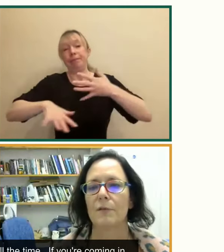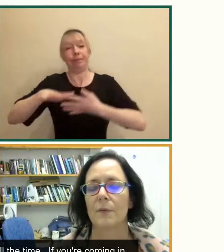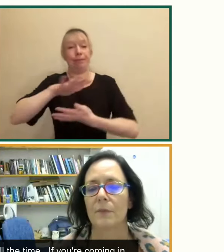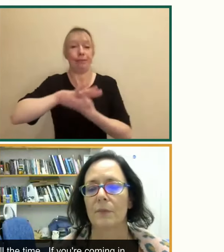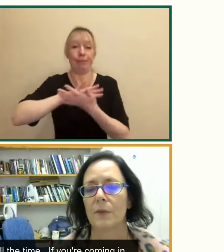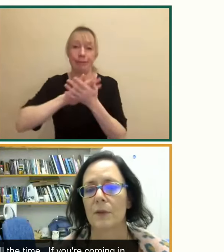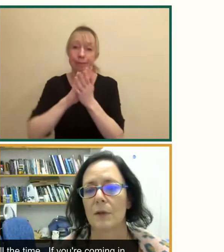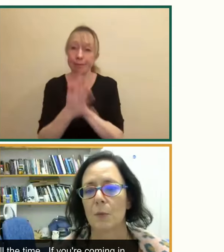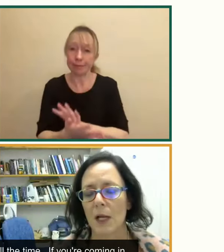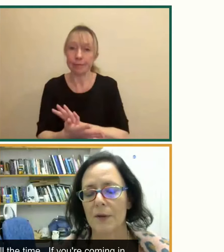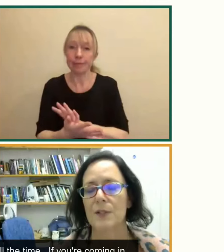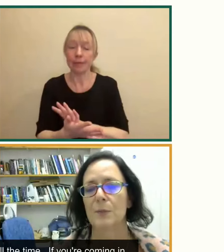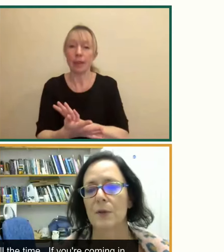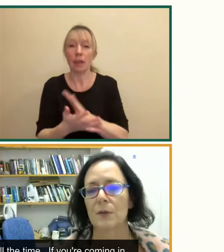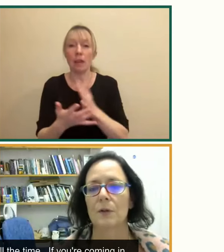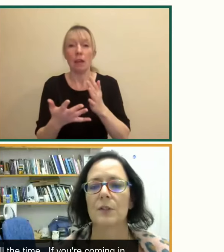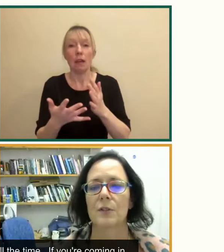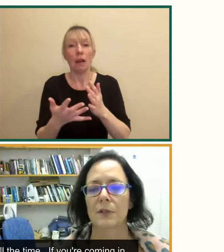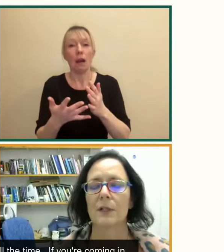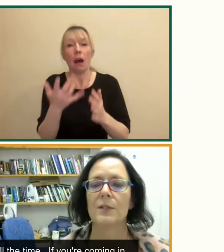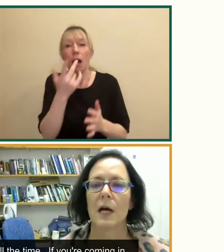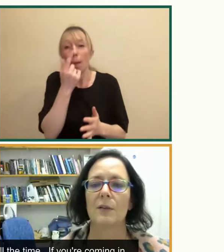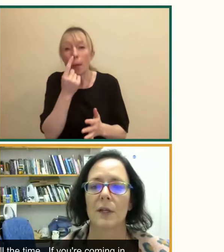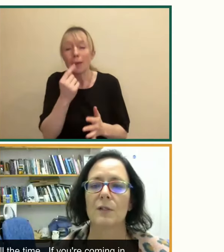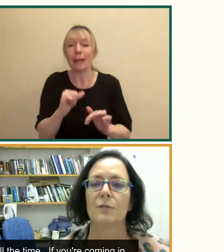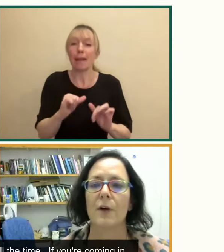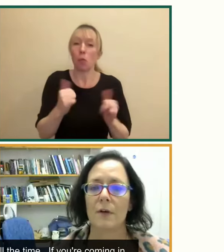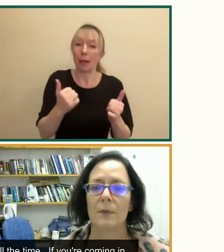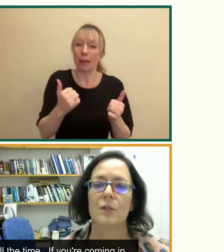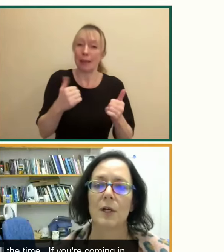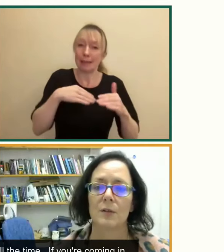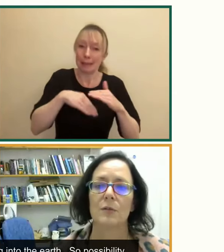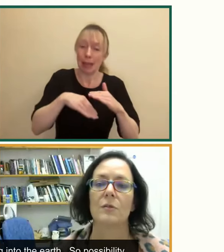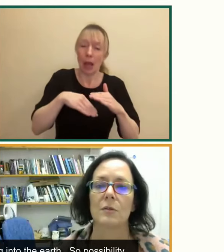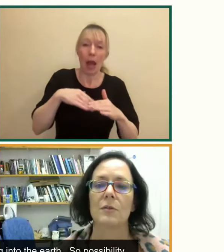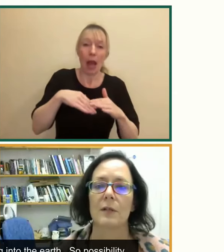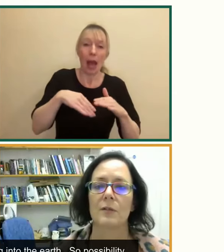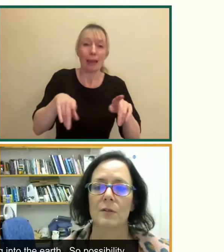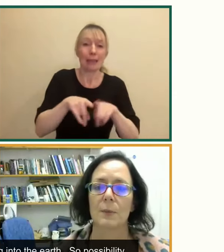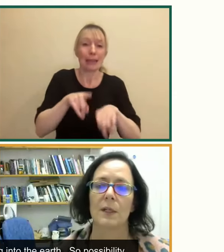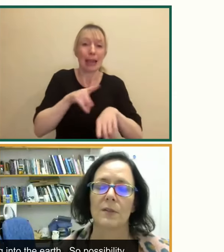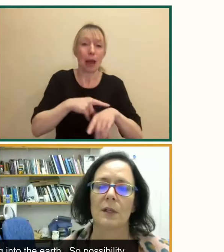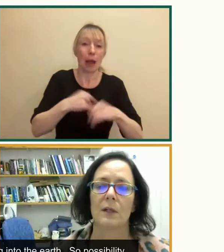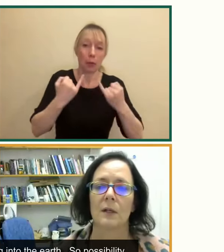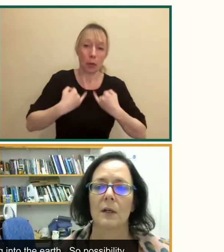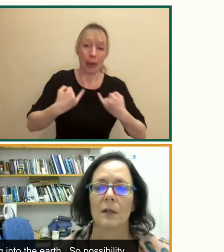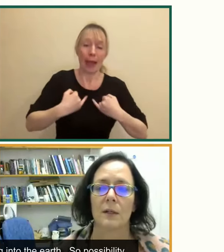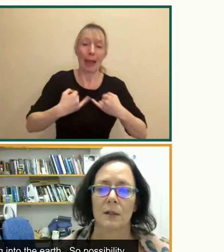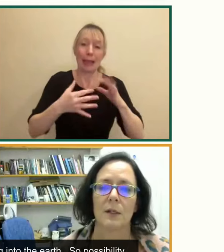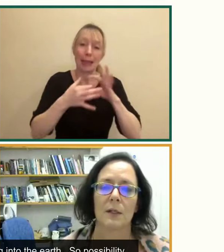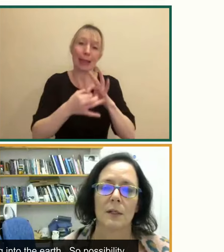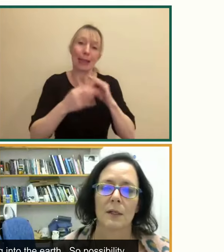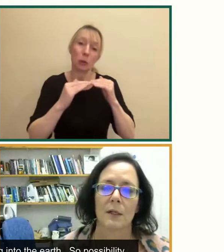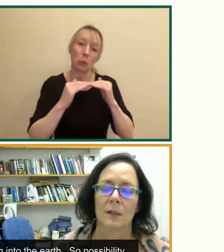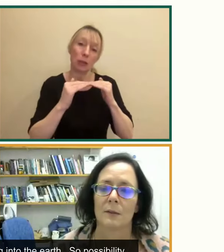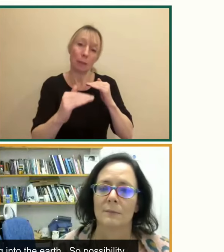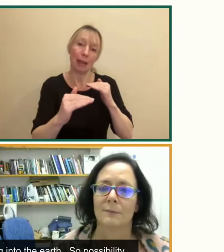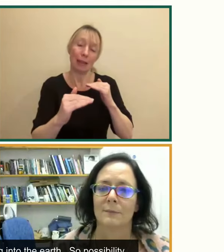possibility of wellness within the context of illness, I think, is very much tied to that stability.